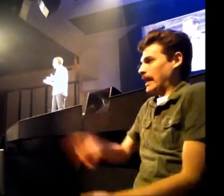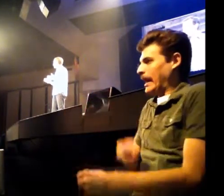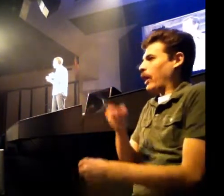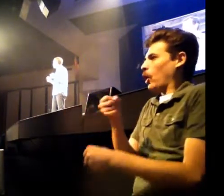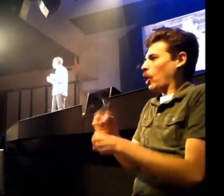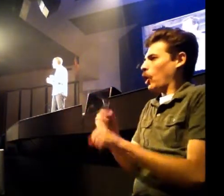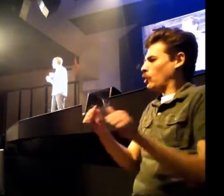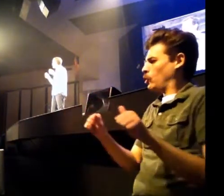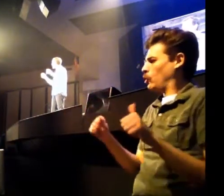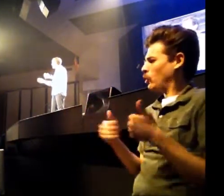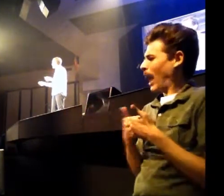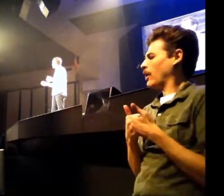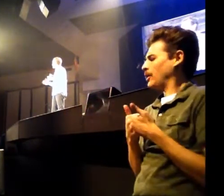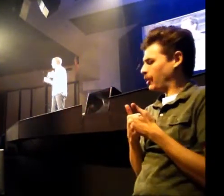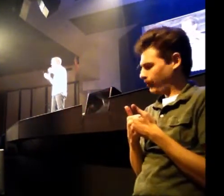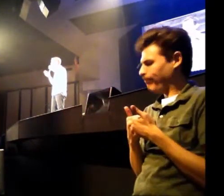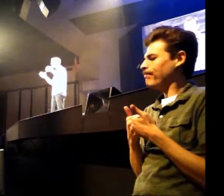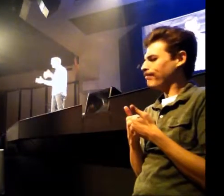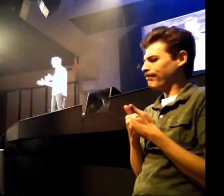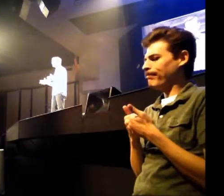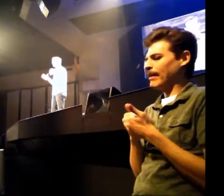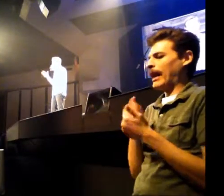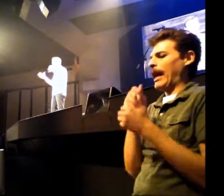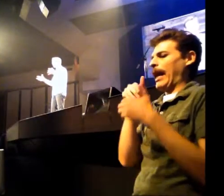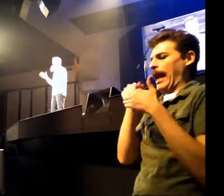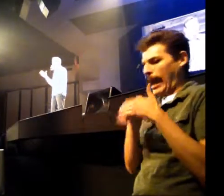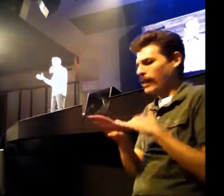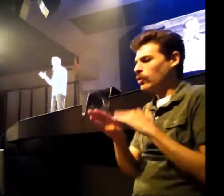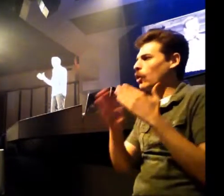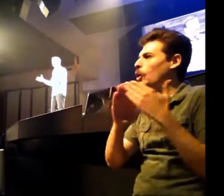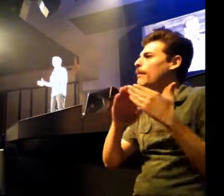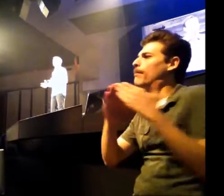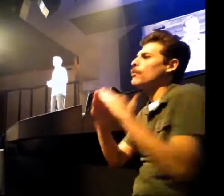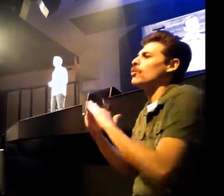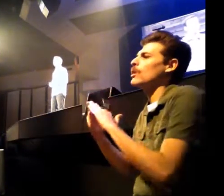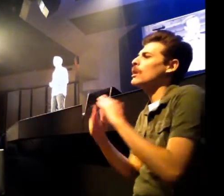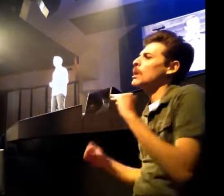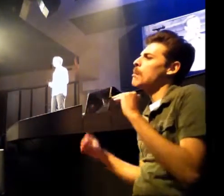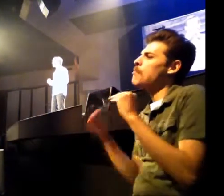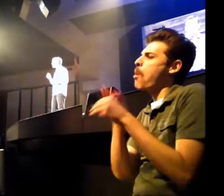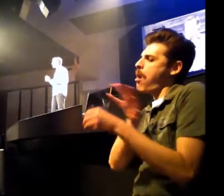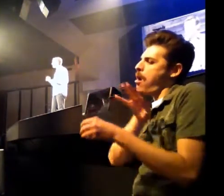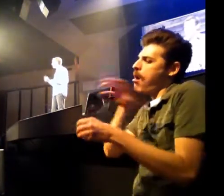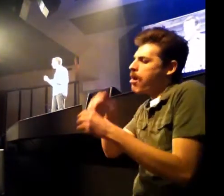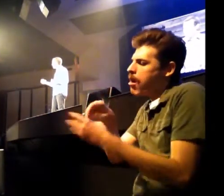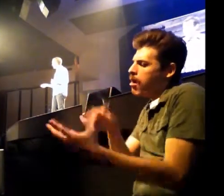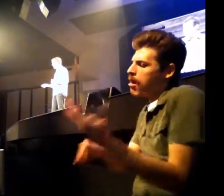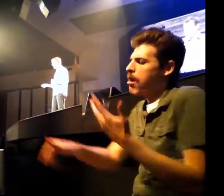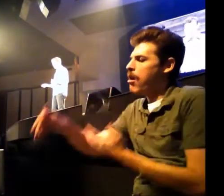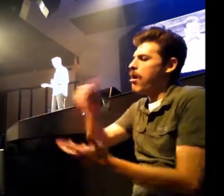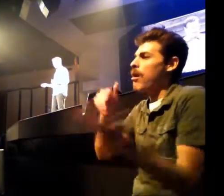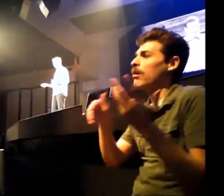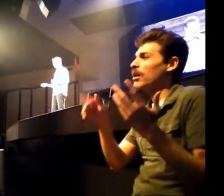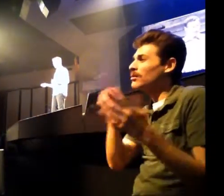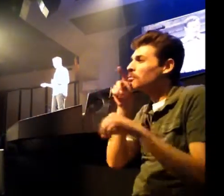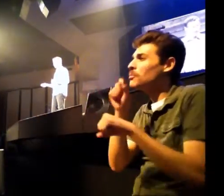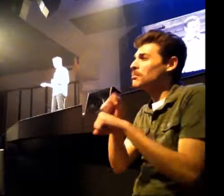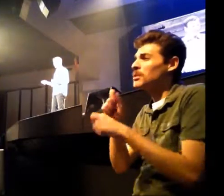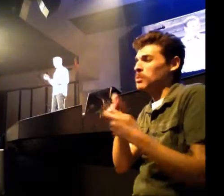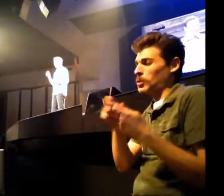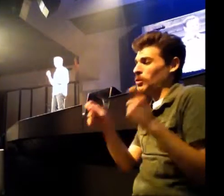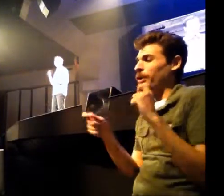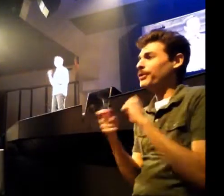a year where you step into community, where you go to explore and figure out, how do I get into that kind of community? Because it really will make a difference in your